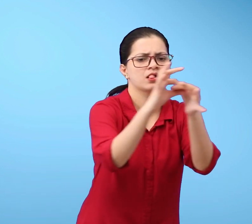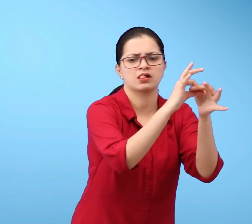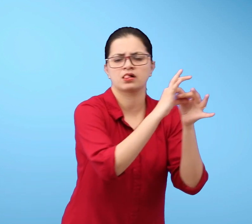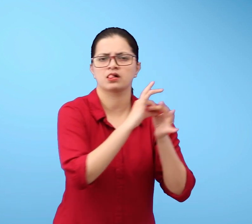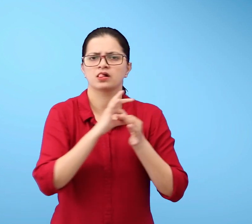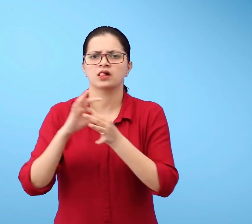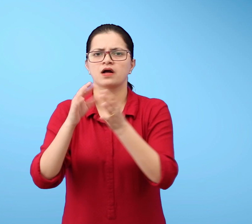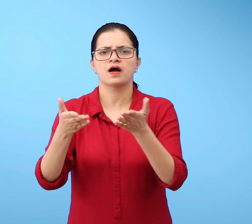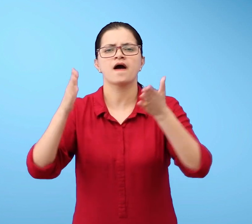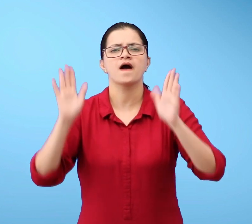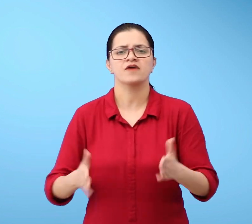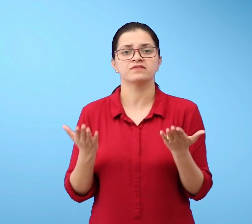other.